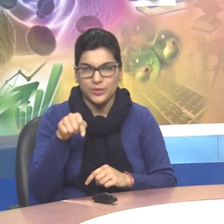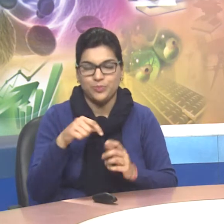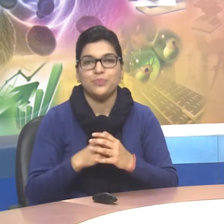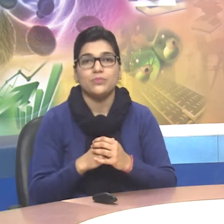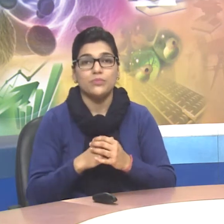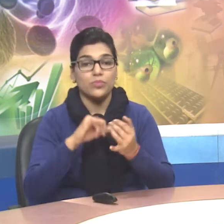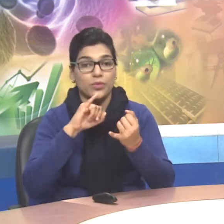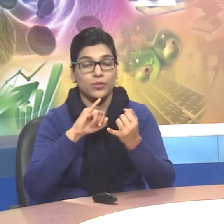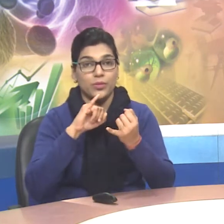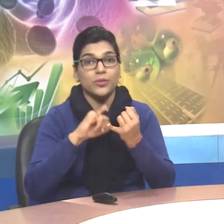in my hair.